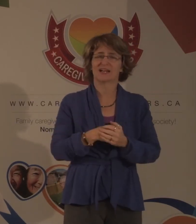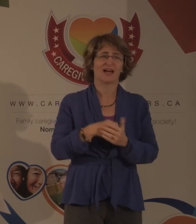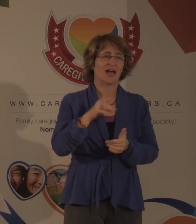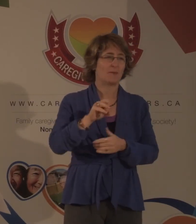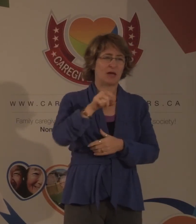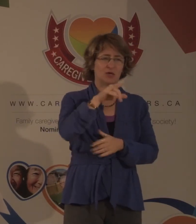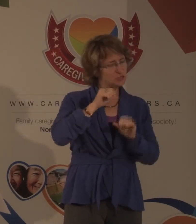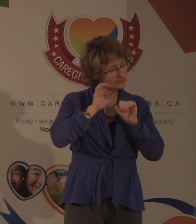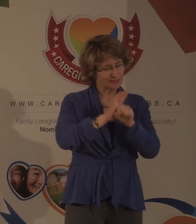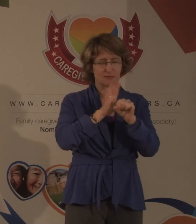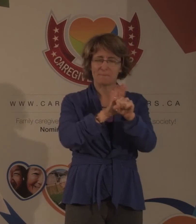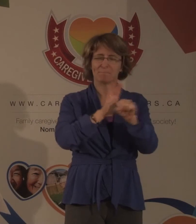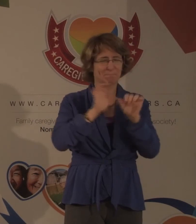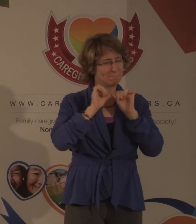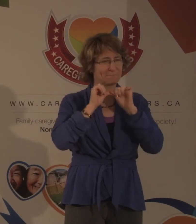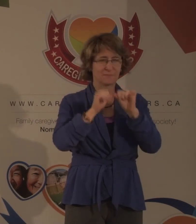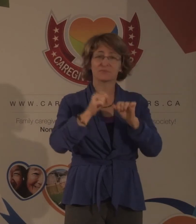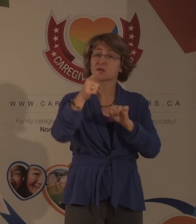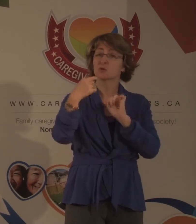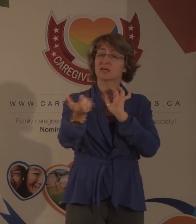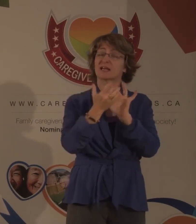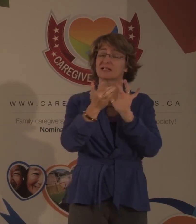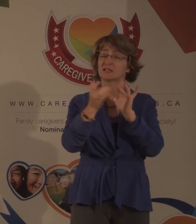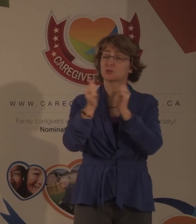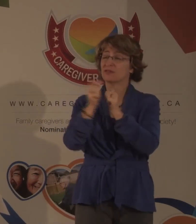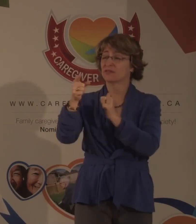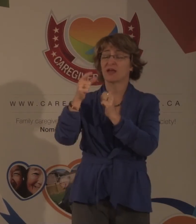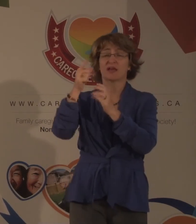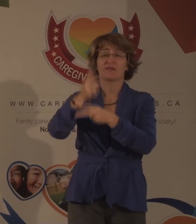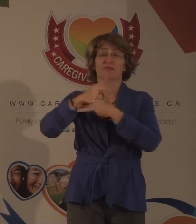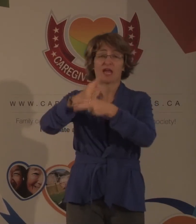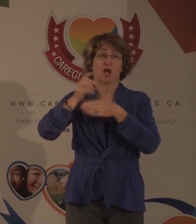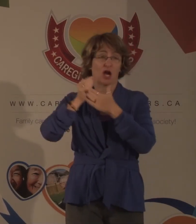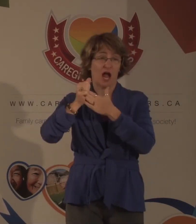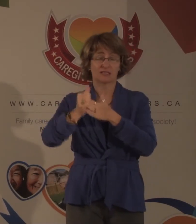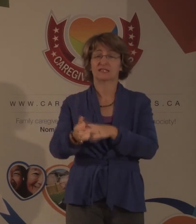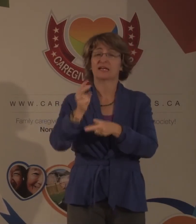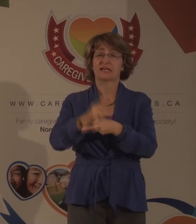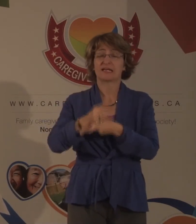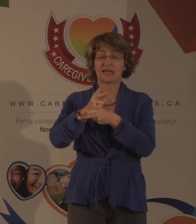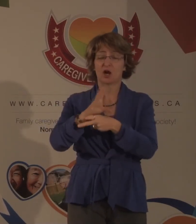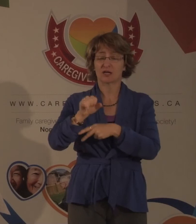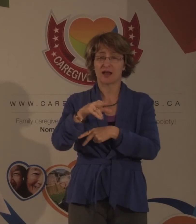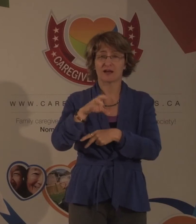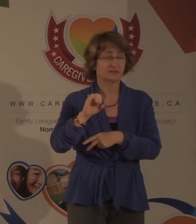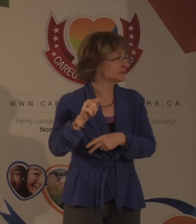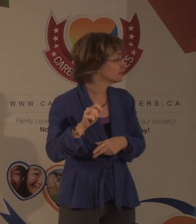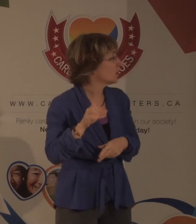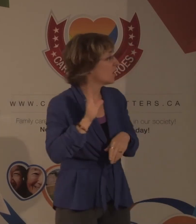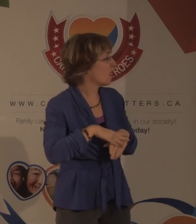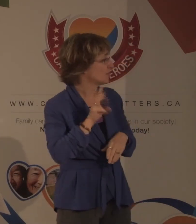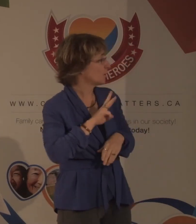Mary, you just keep up that good work. So you can get in touch with the Care Guide and Care Connect on our website.